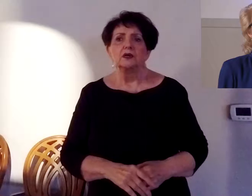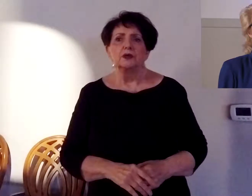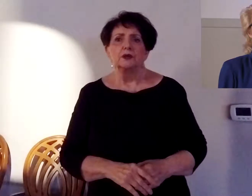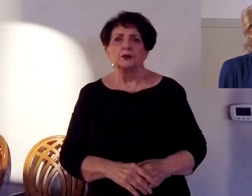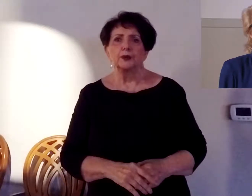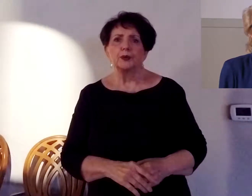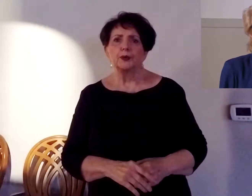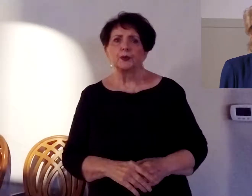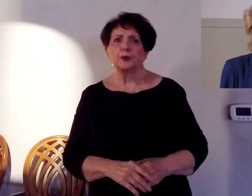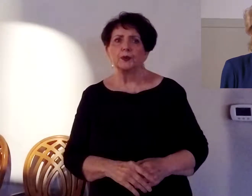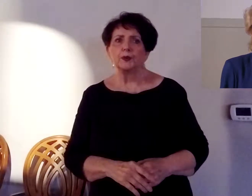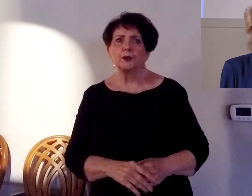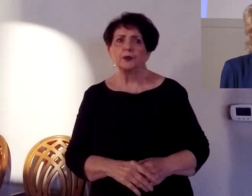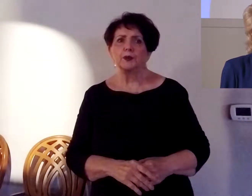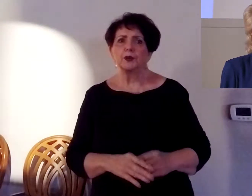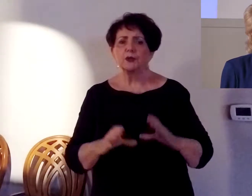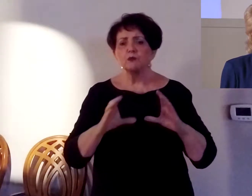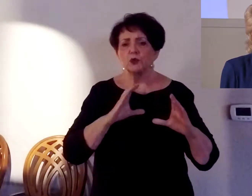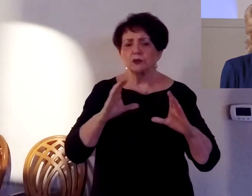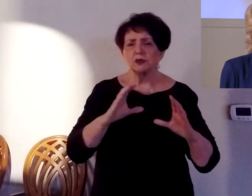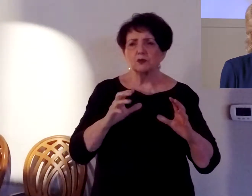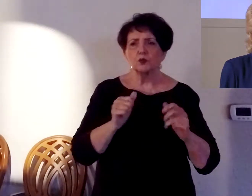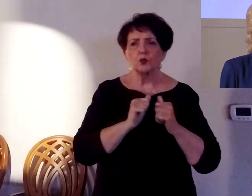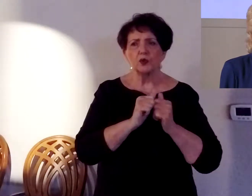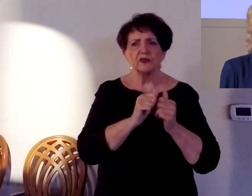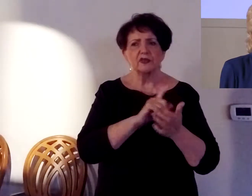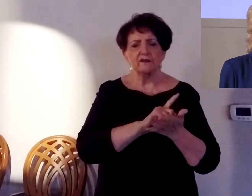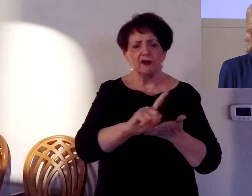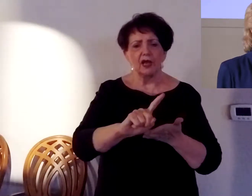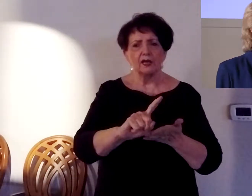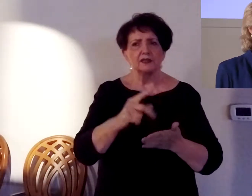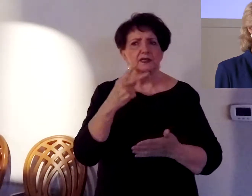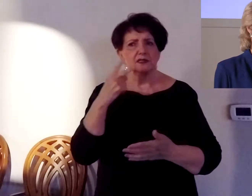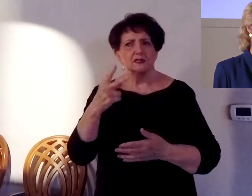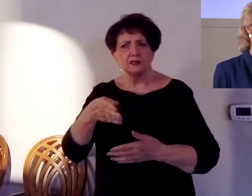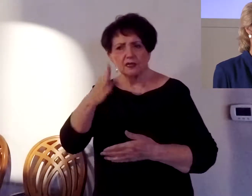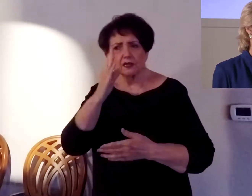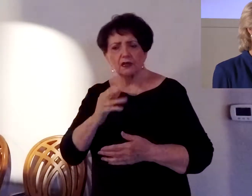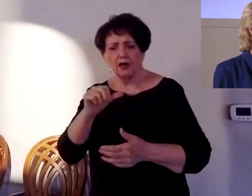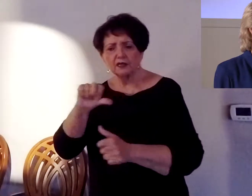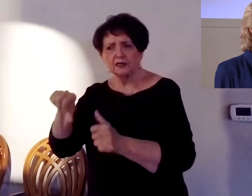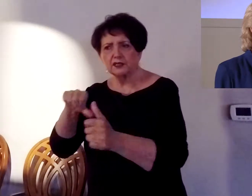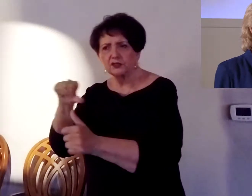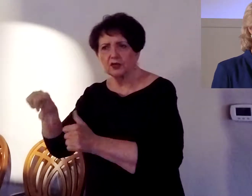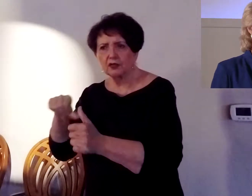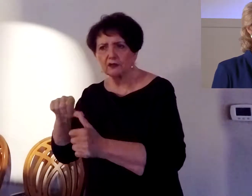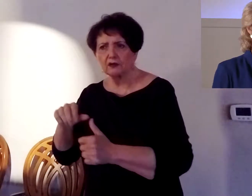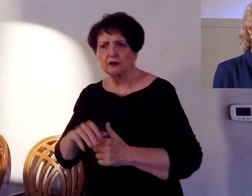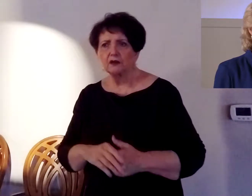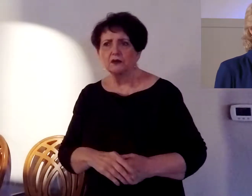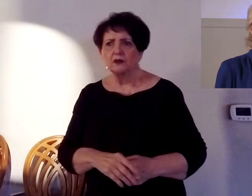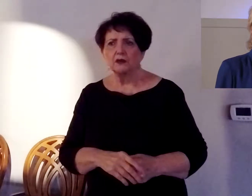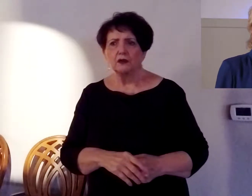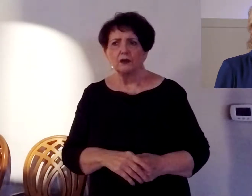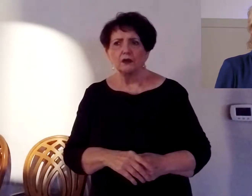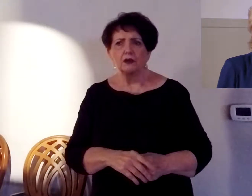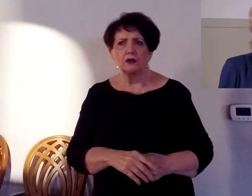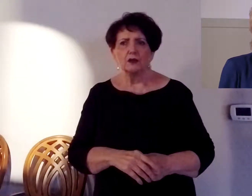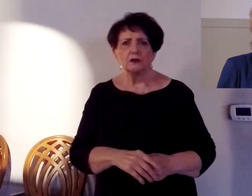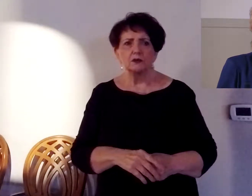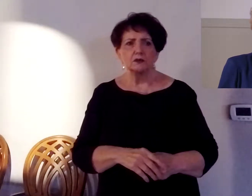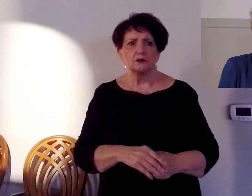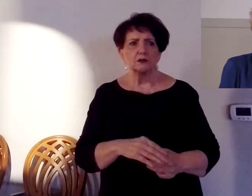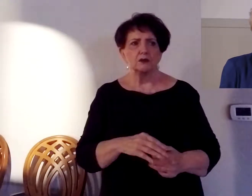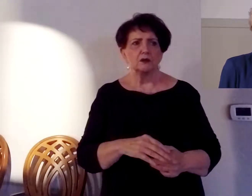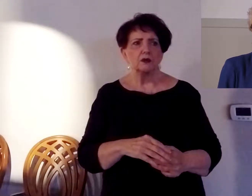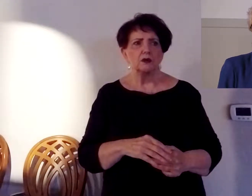communion with the divine, seeing the God in each other. Knowing that we can't take things that aren't ours. We can